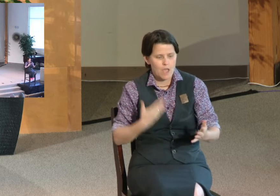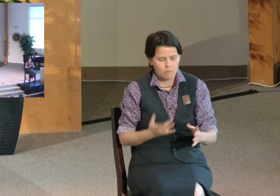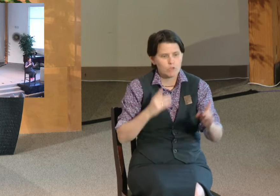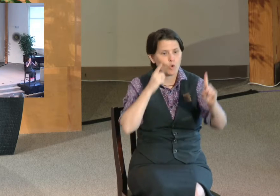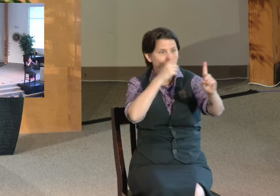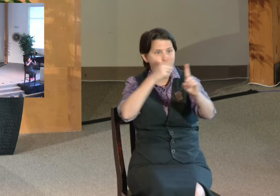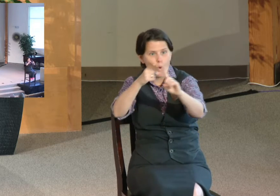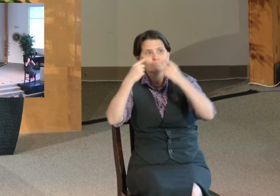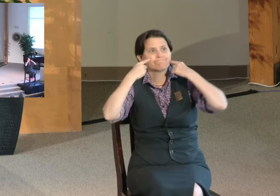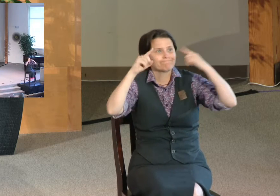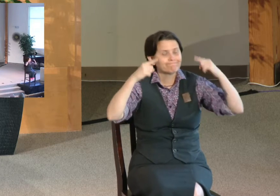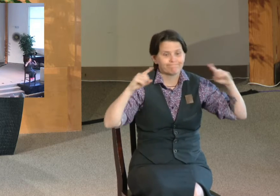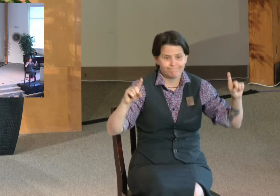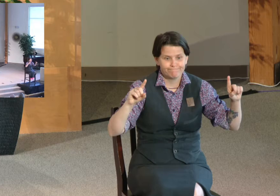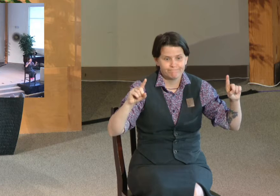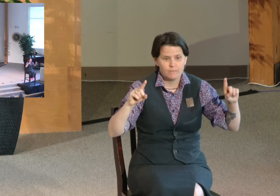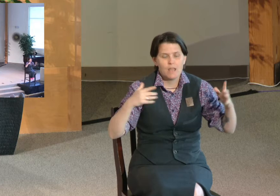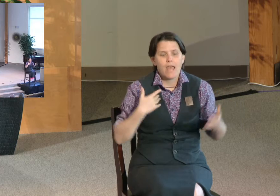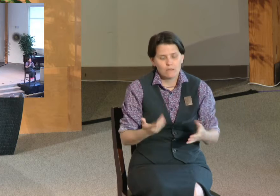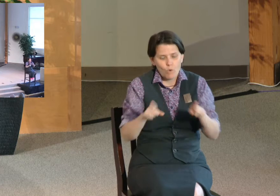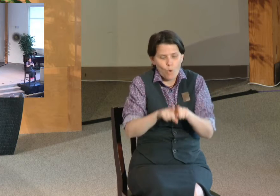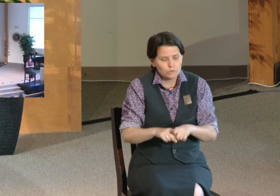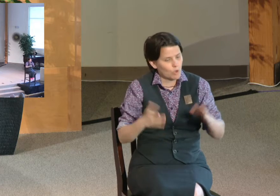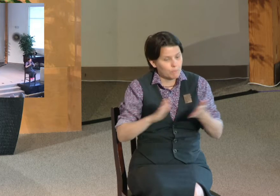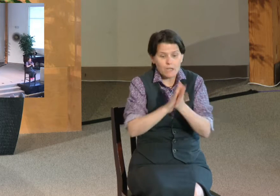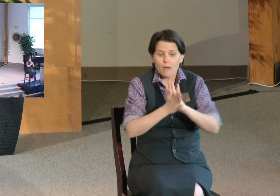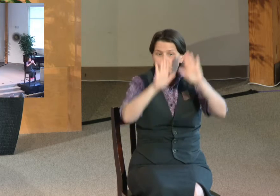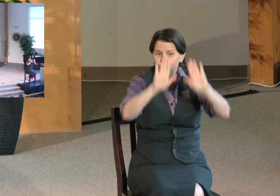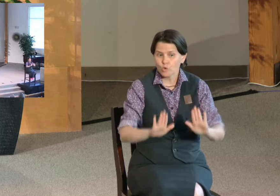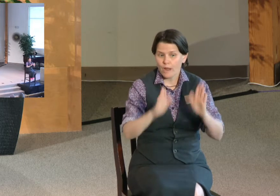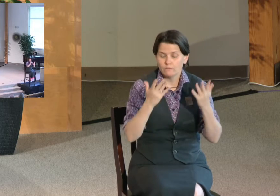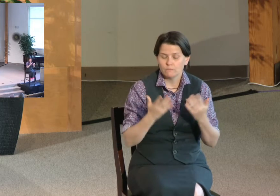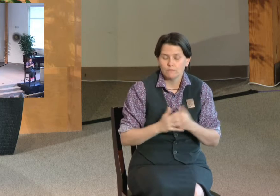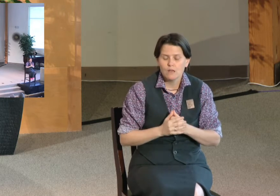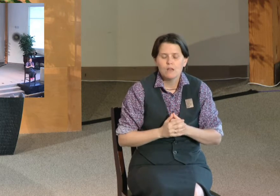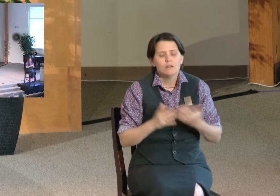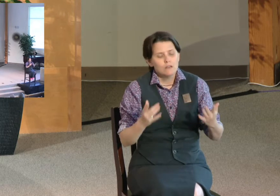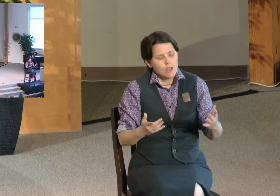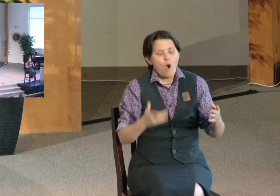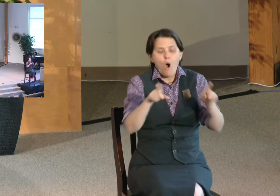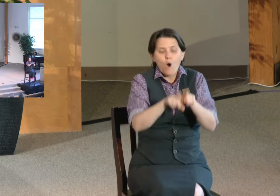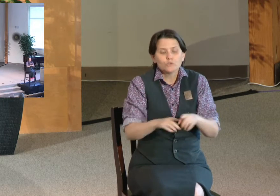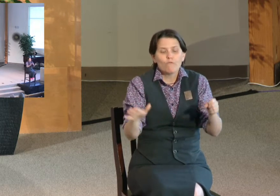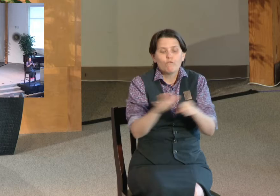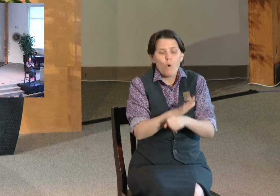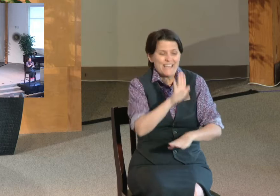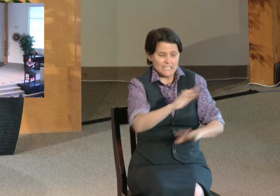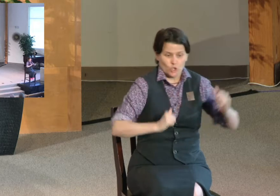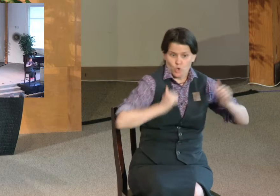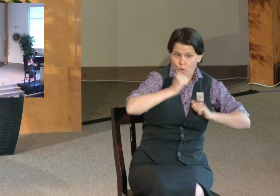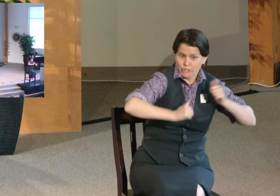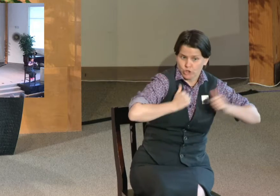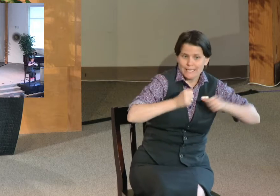greatness. And a fully integrated warrior harnesses his aggression so that it's a force for good and not